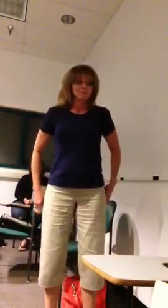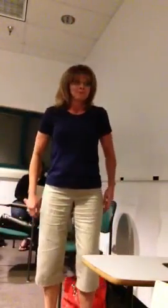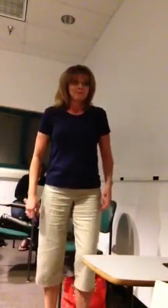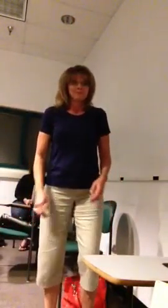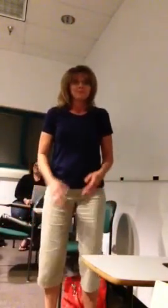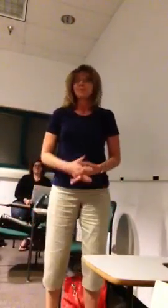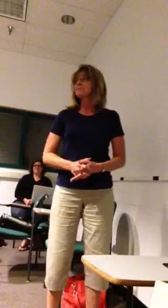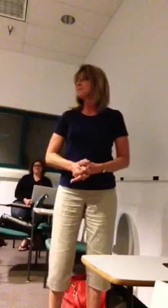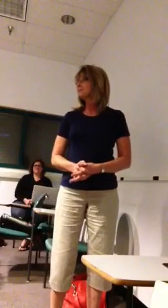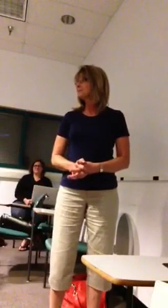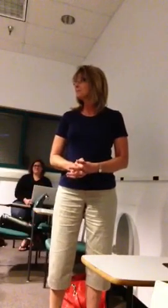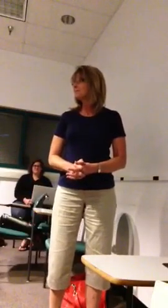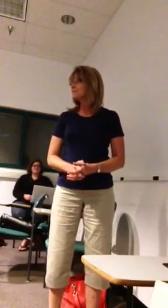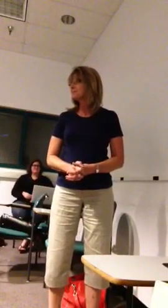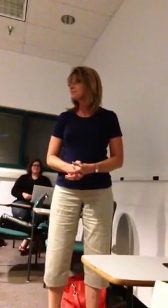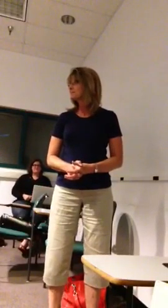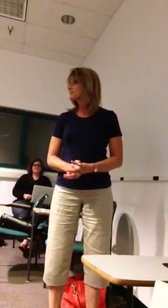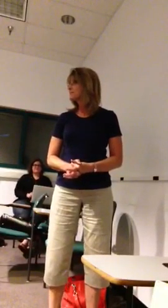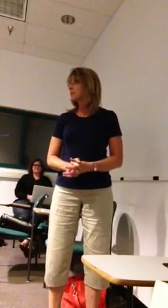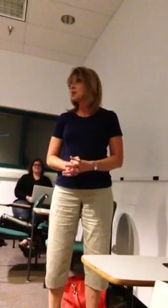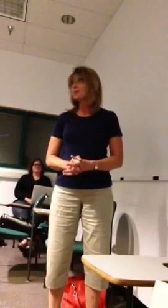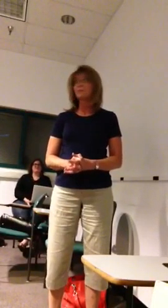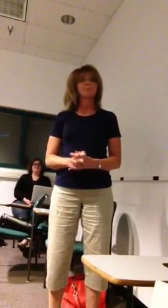I think I have to. Oh, Jody, you don't like to look at yourself. No.